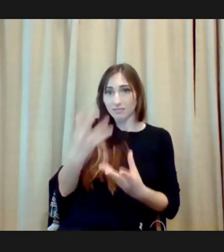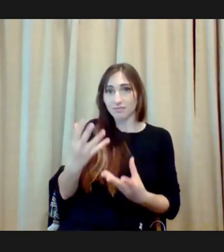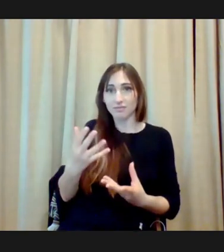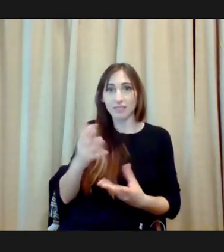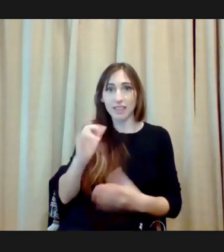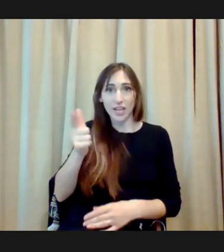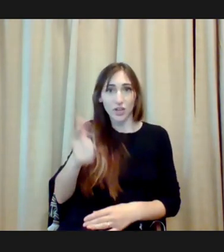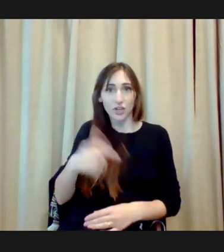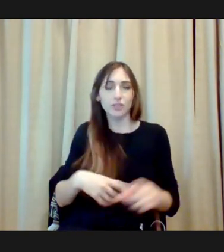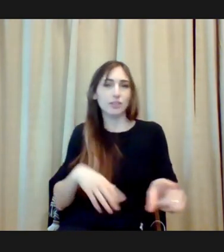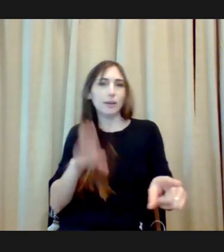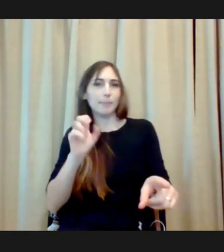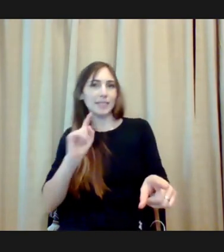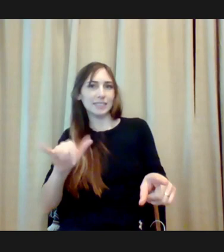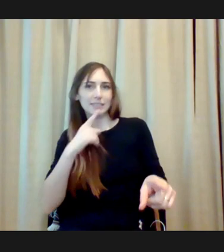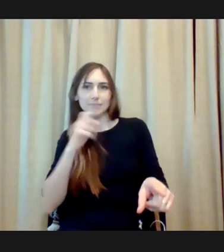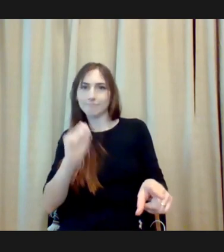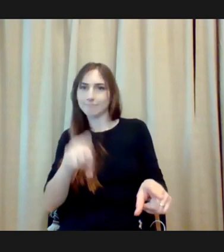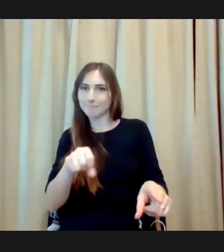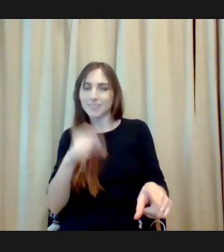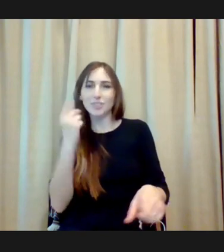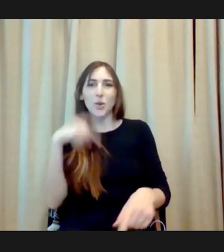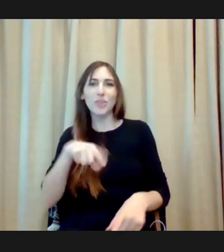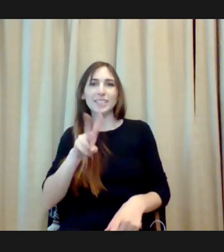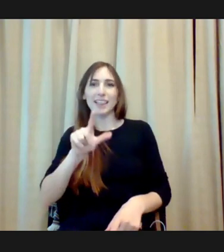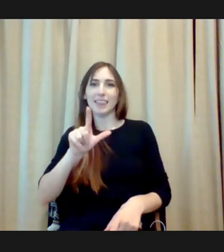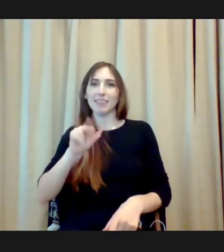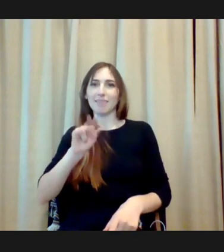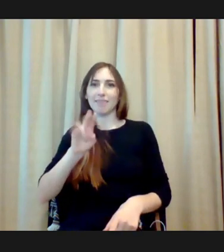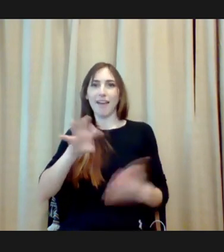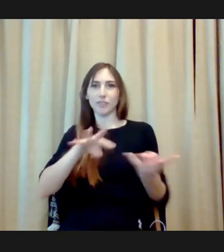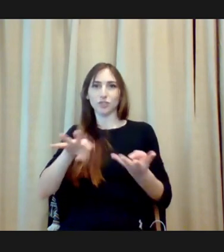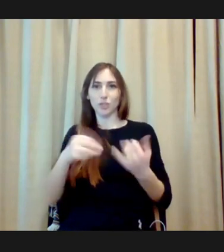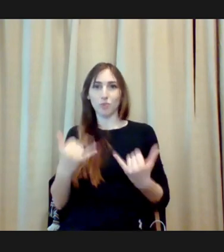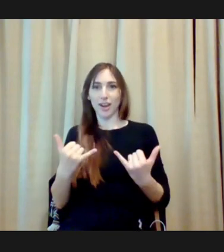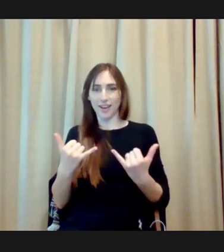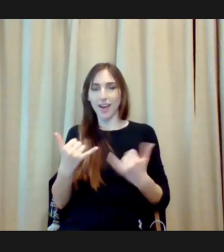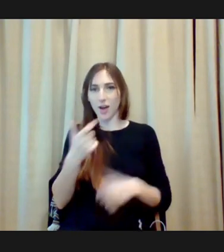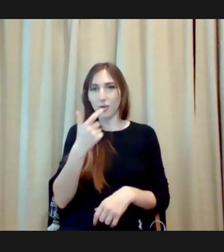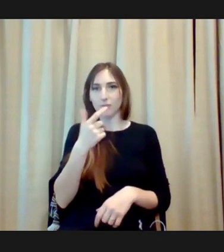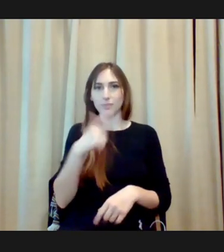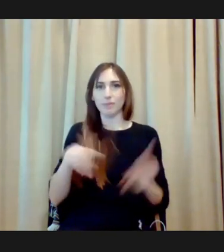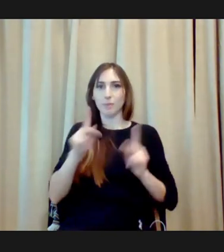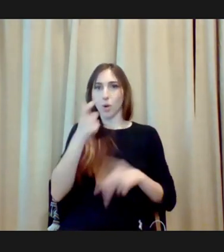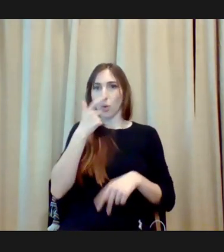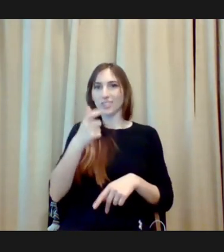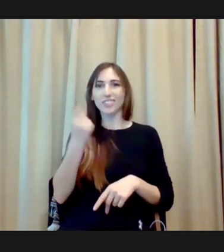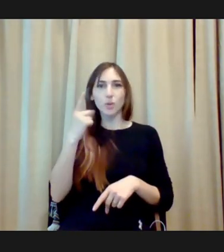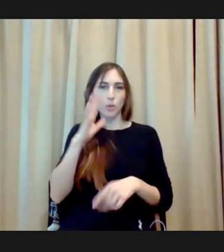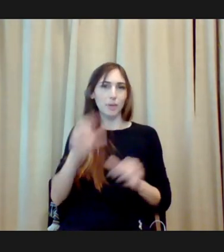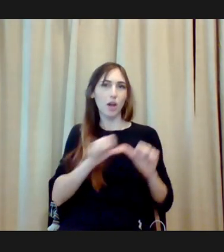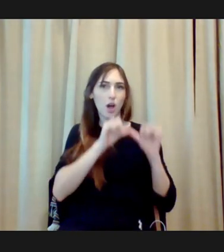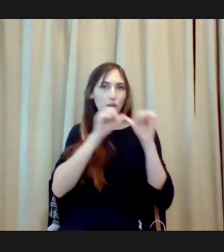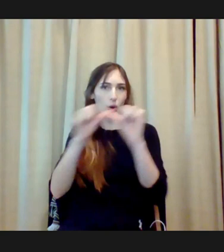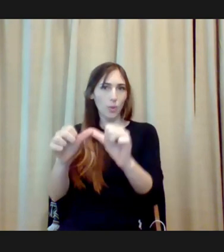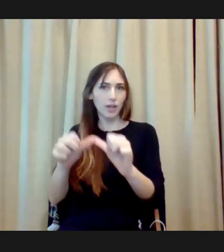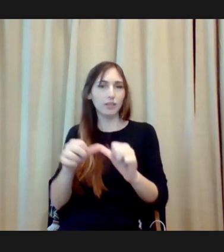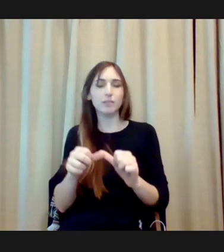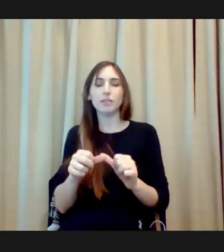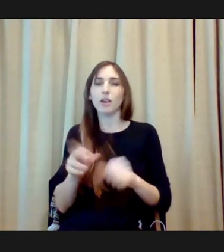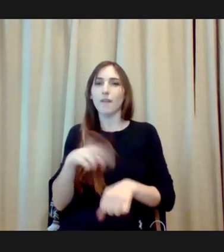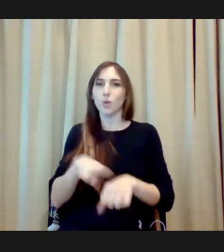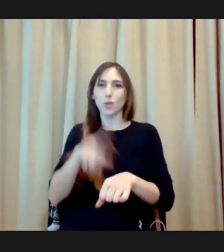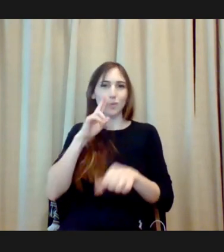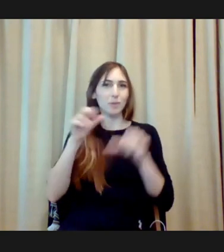Absolutely. This live stream where everyone's watching you right now is accessible ongoing. And then, of course, we're going to be uploading everything onto